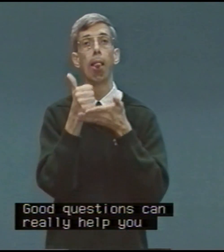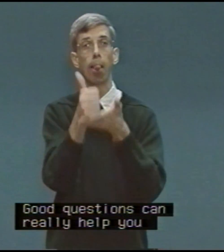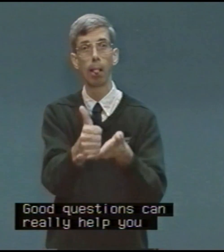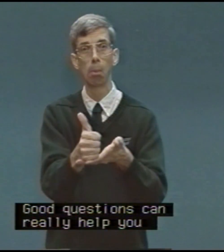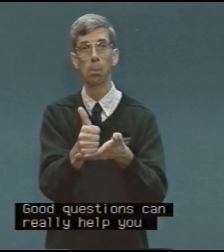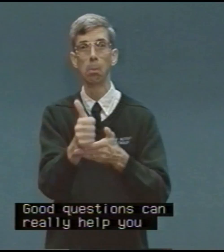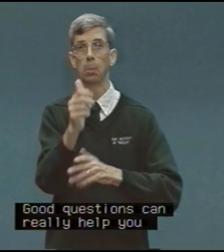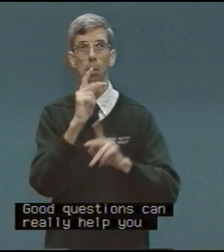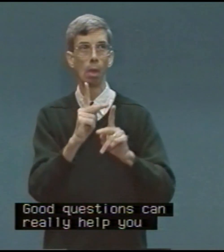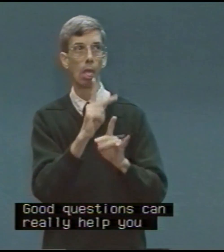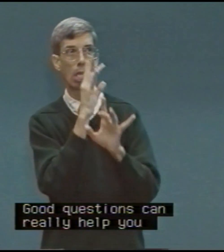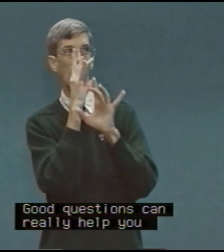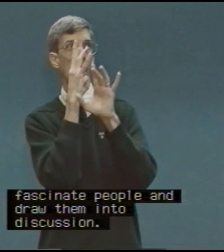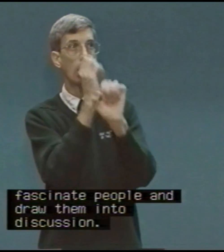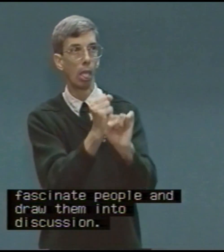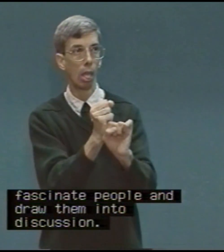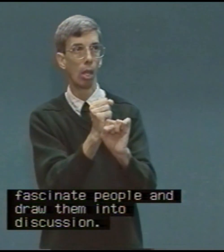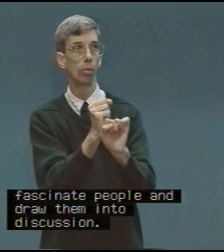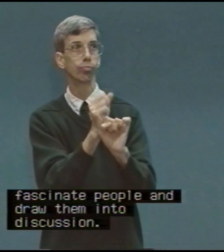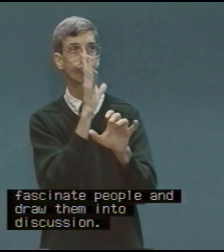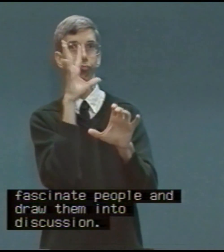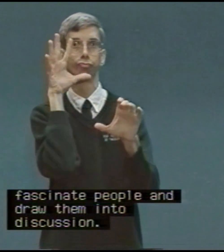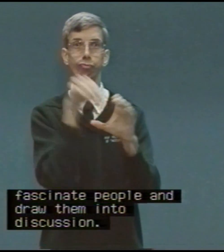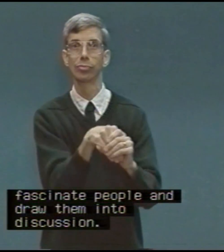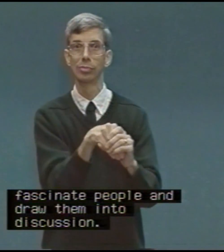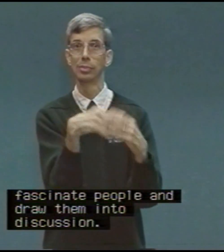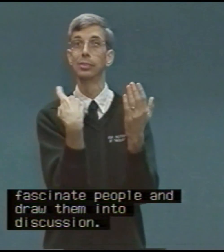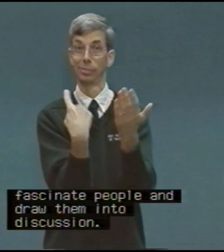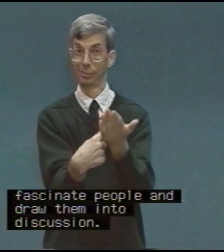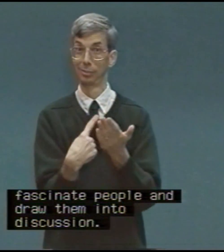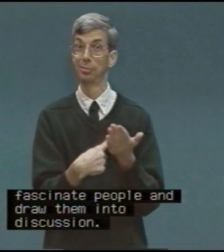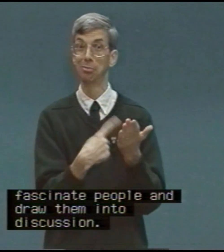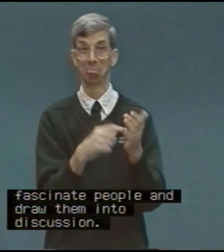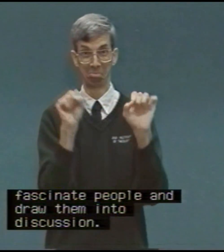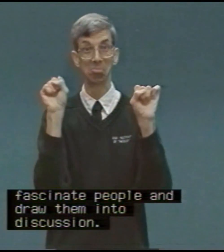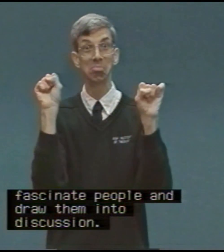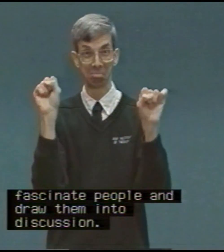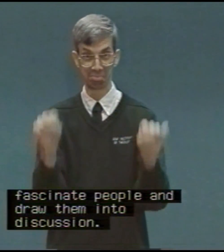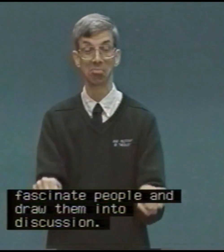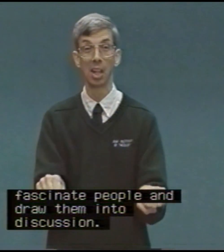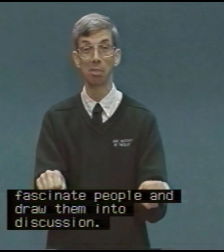Fascinate people and draw them into the discussion.